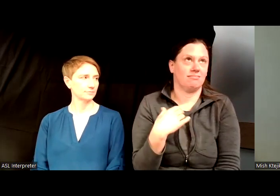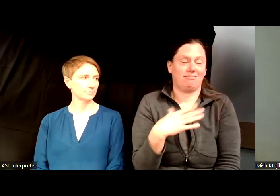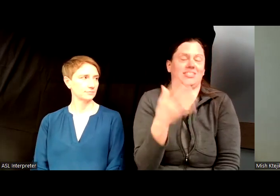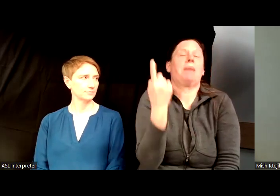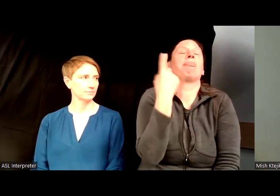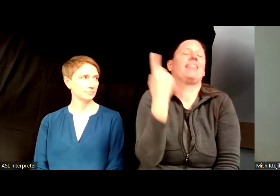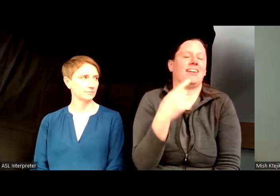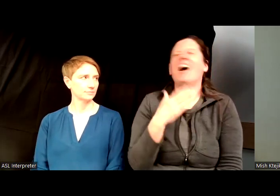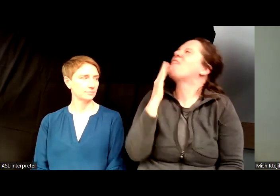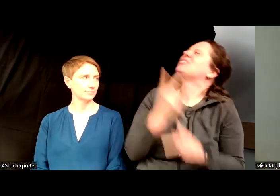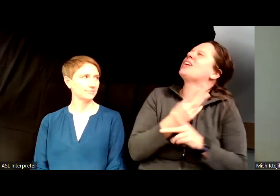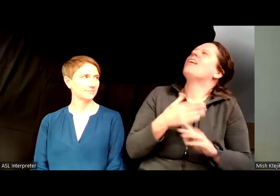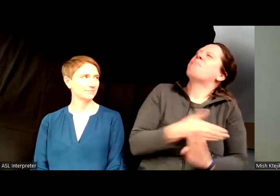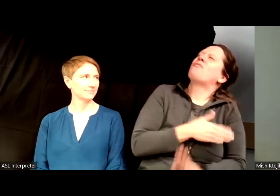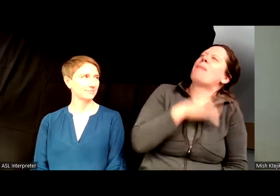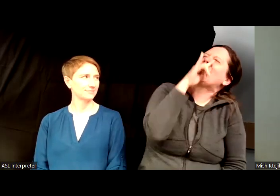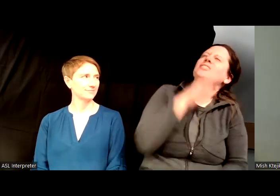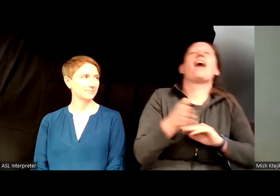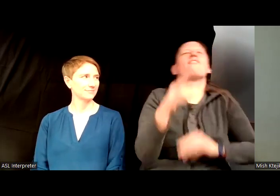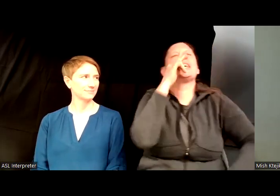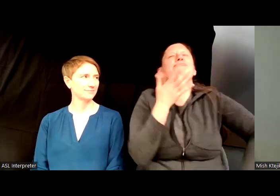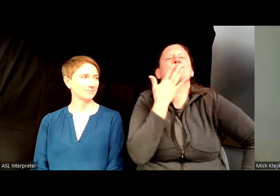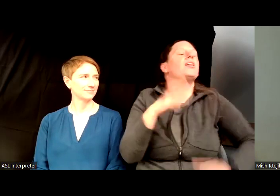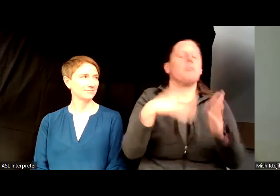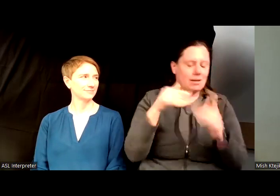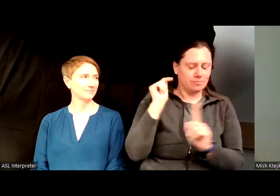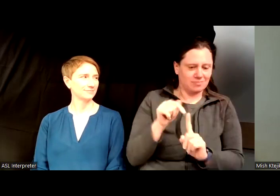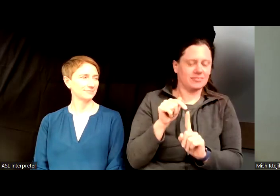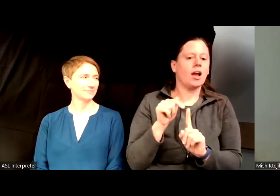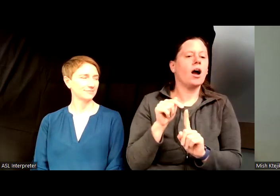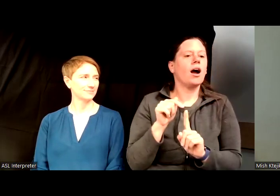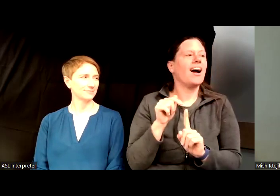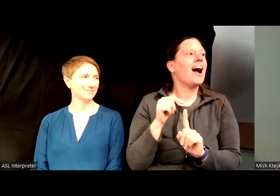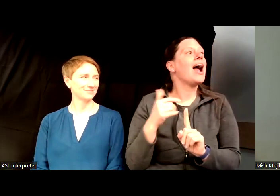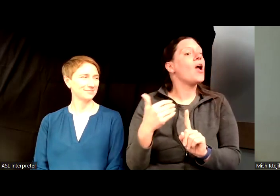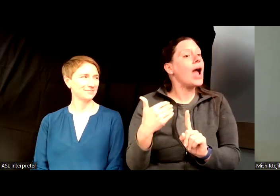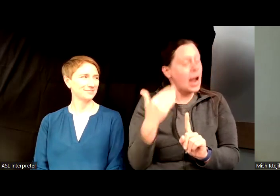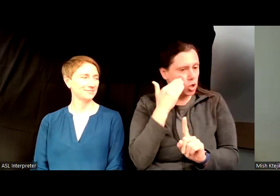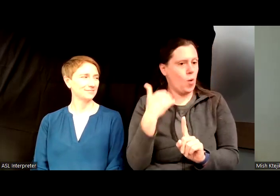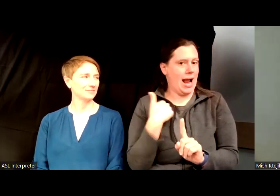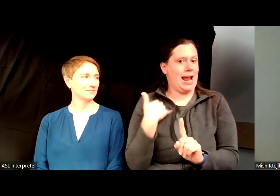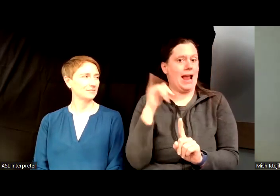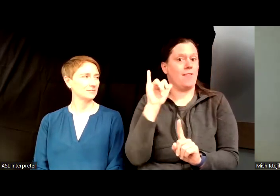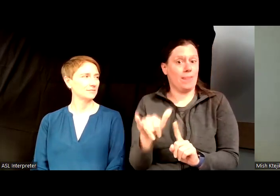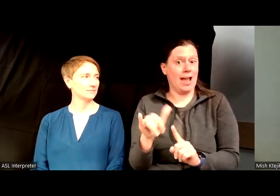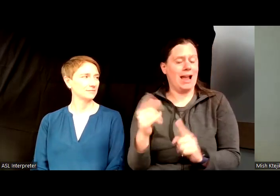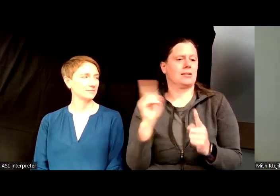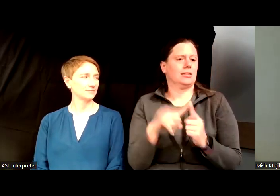that was 15 years ago, I believe, something like that. It was before was it before my kids or after my kids?